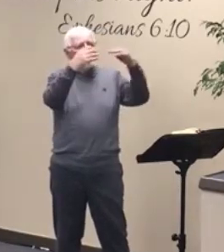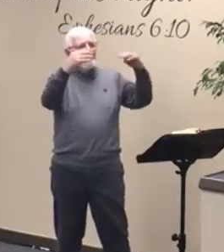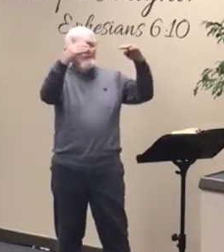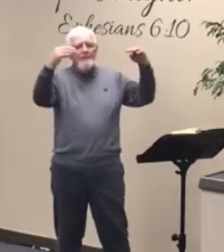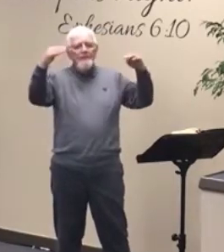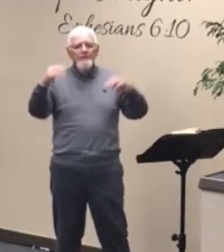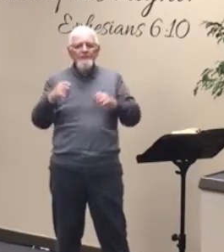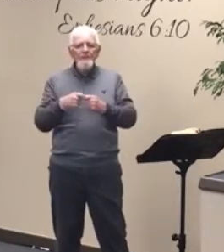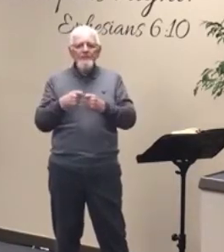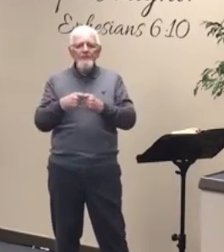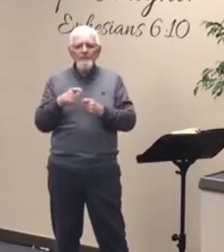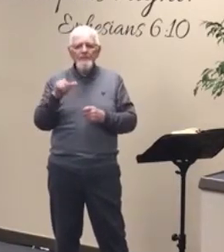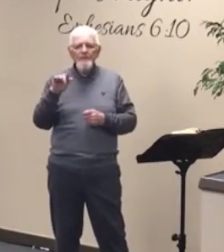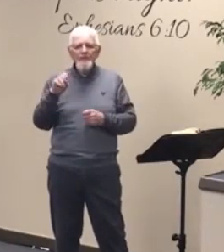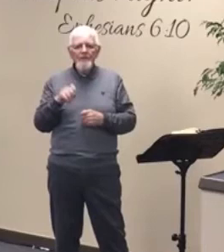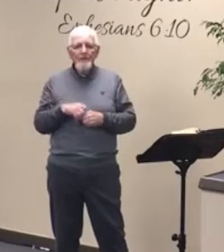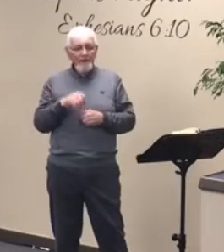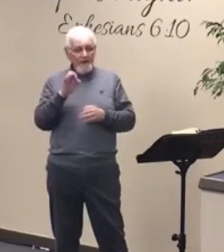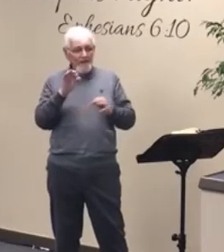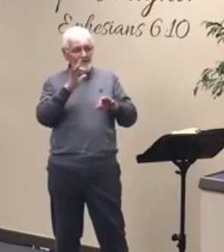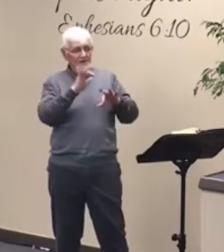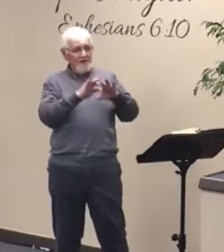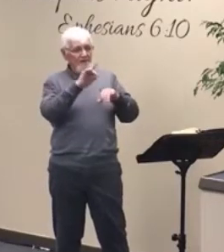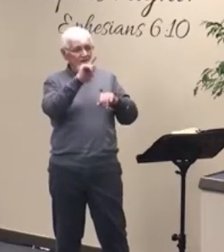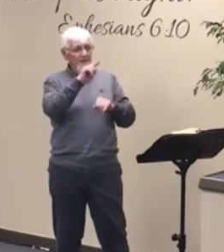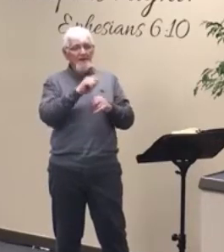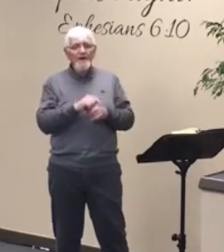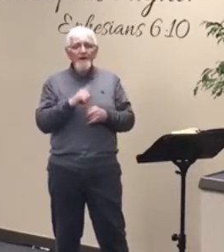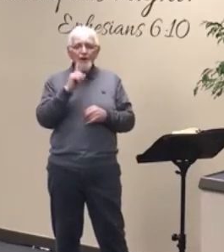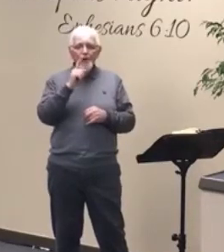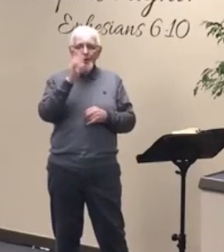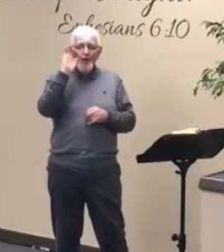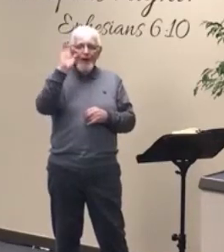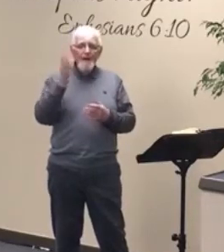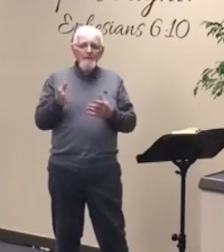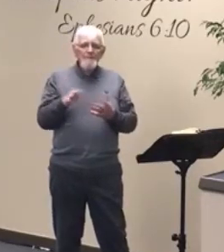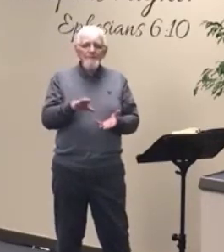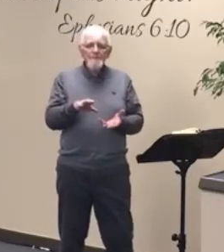You know what reality says? If you touch those, you will die.